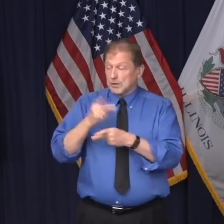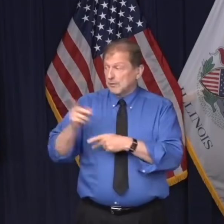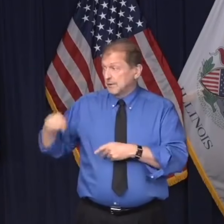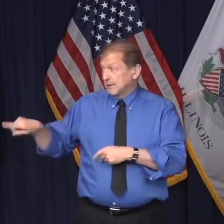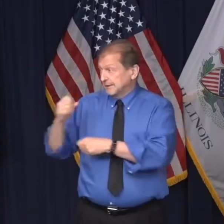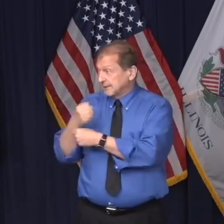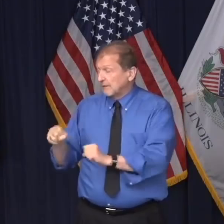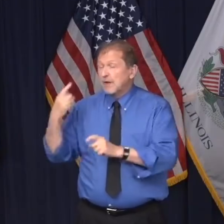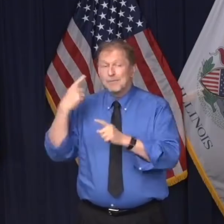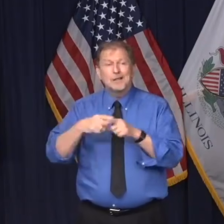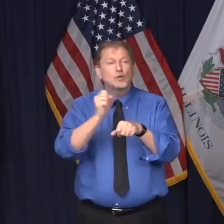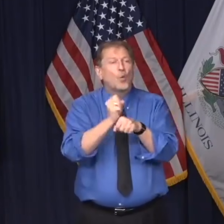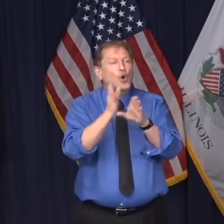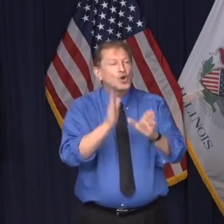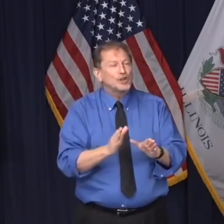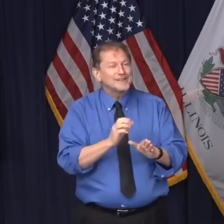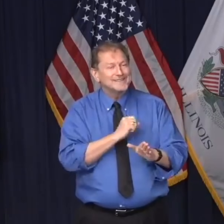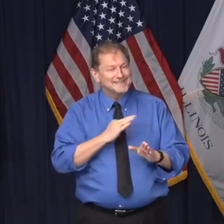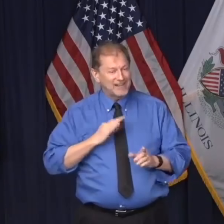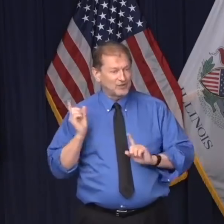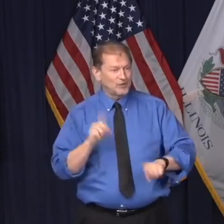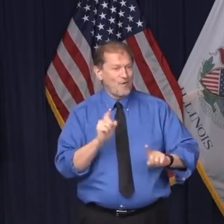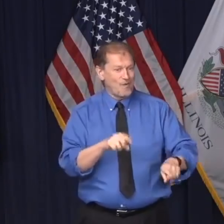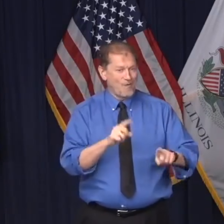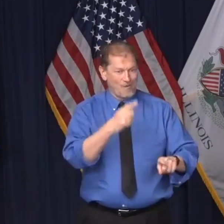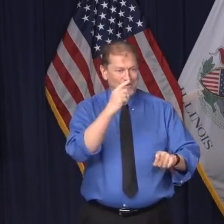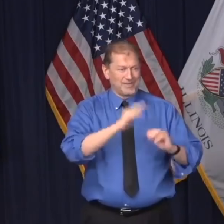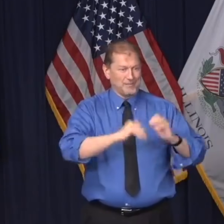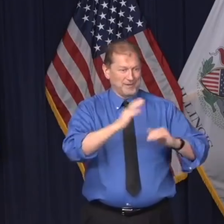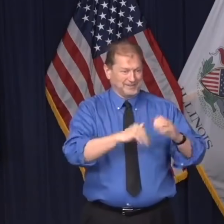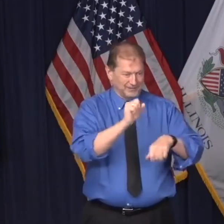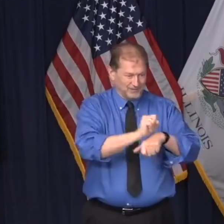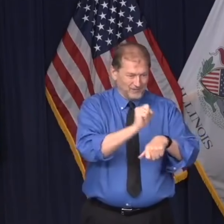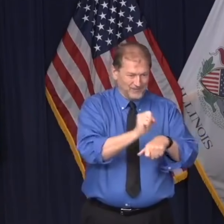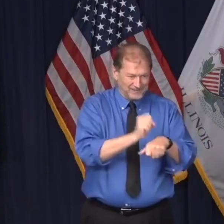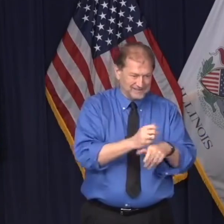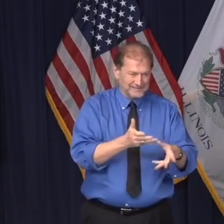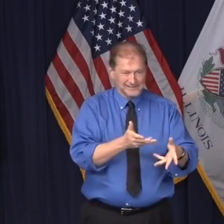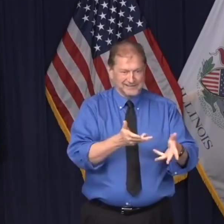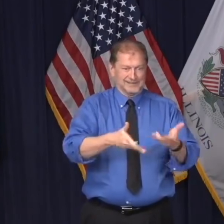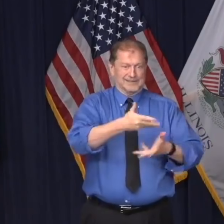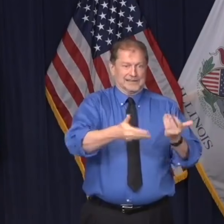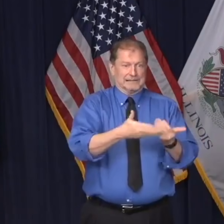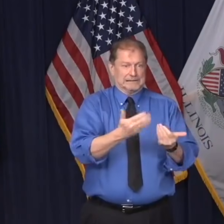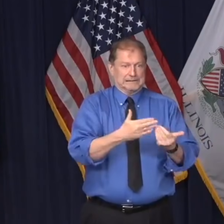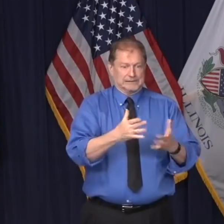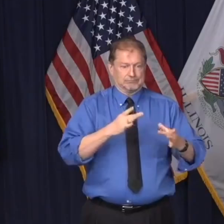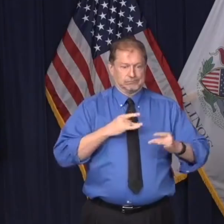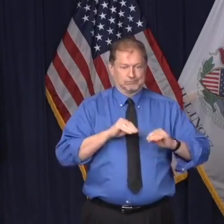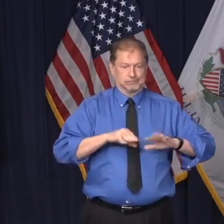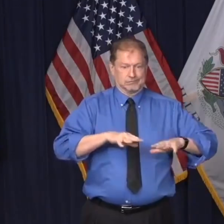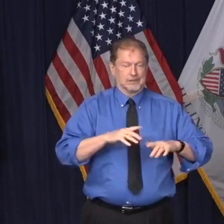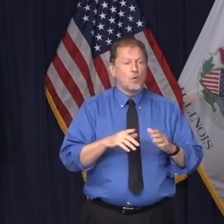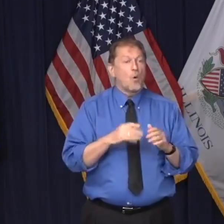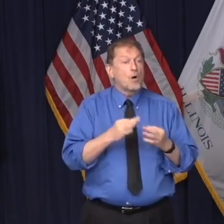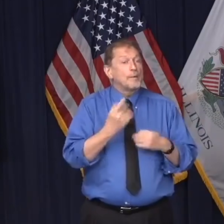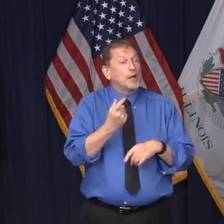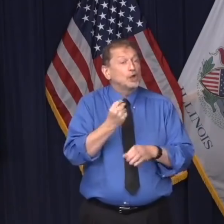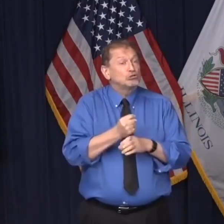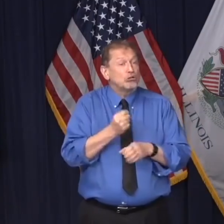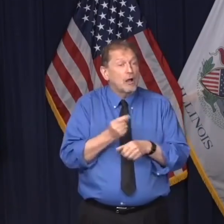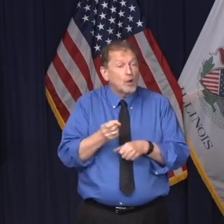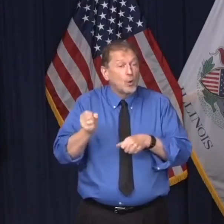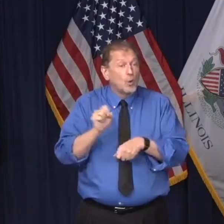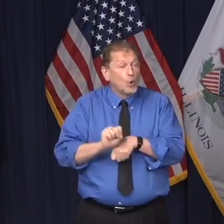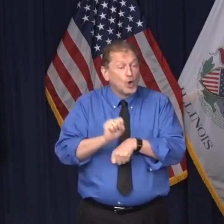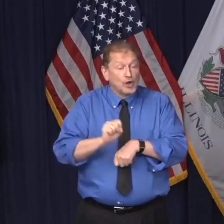state workers safe who have to congregate in small facilities there, or sometimes several of them in a truck all at once. So